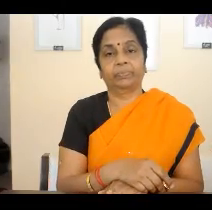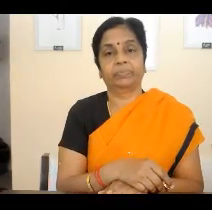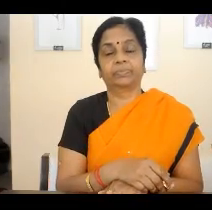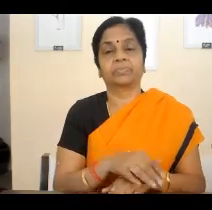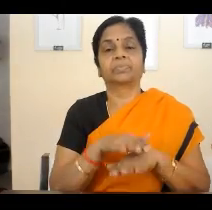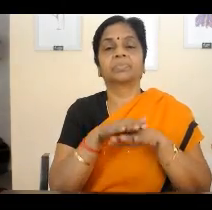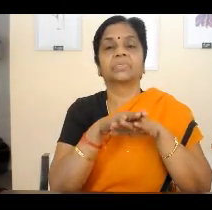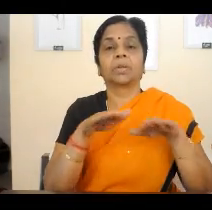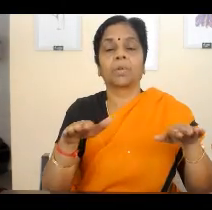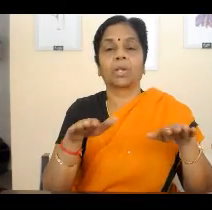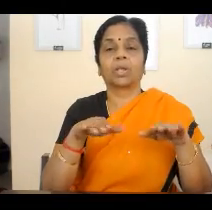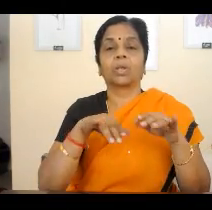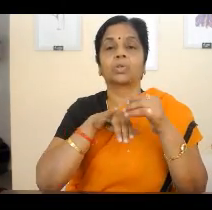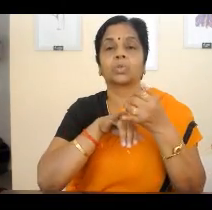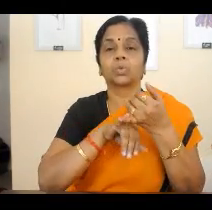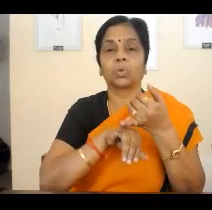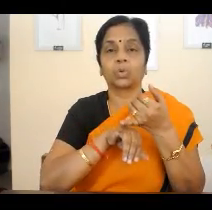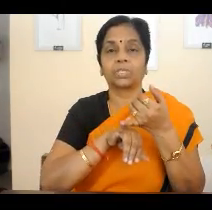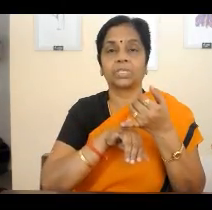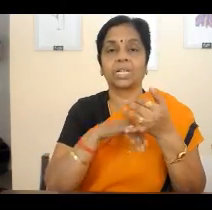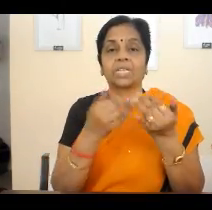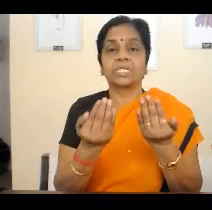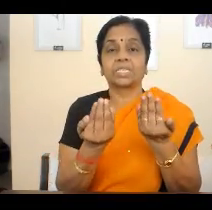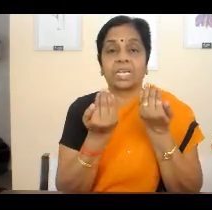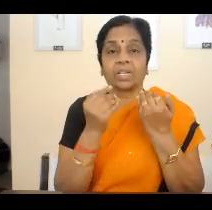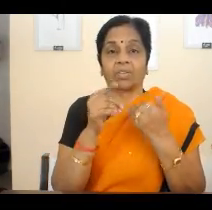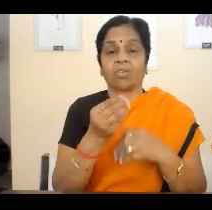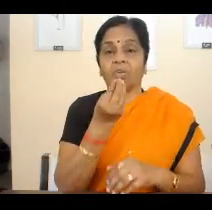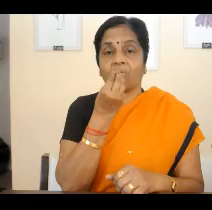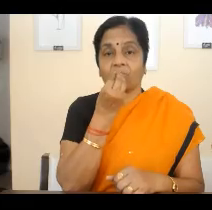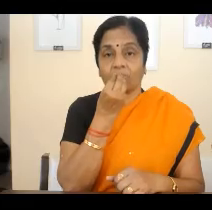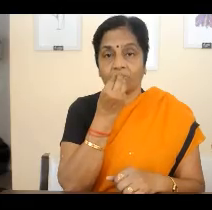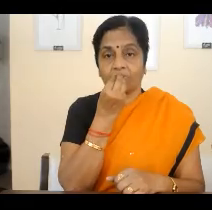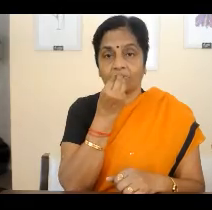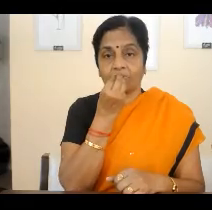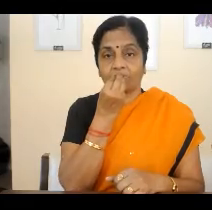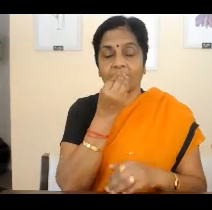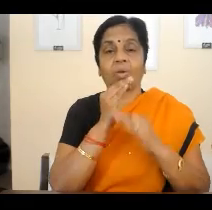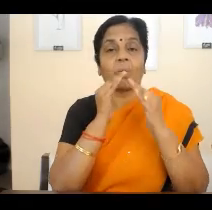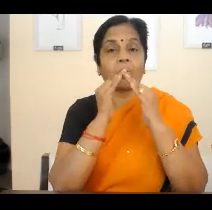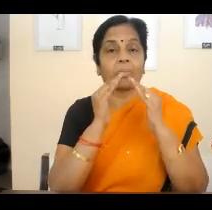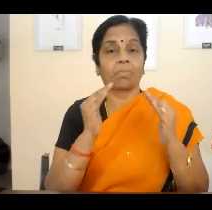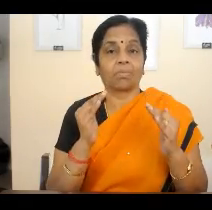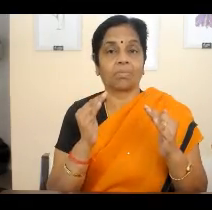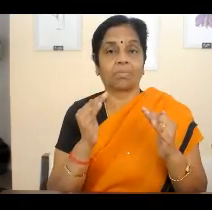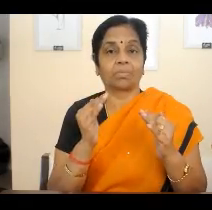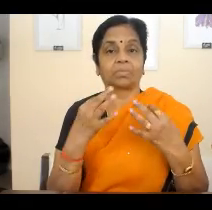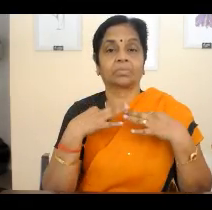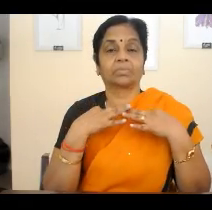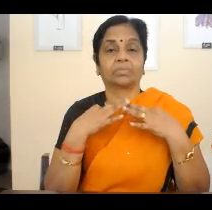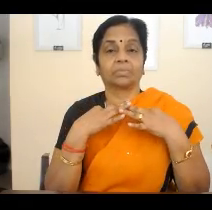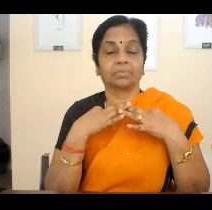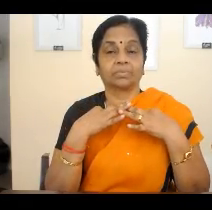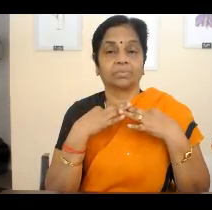Basic social security like food, shelter, clothing, health